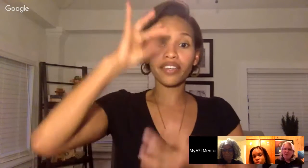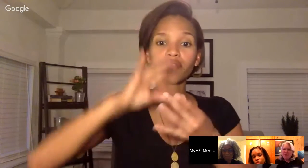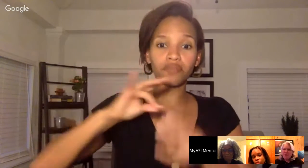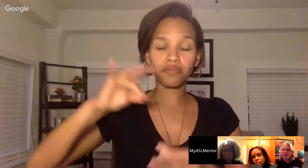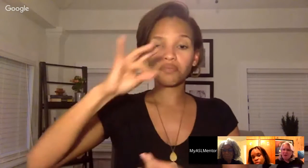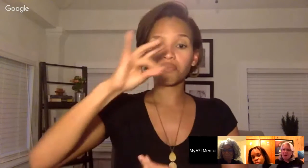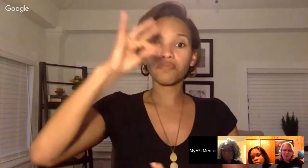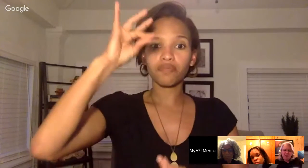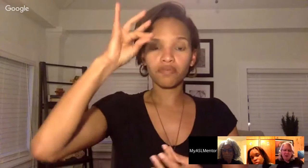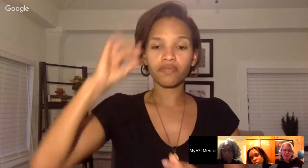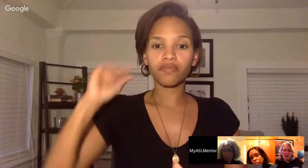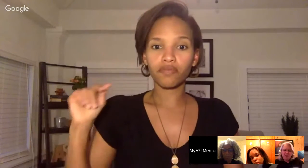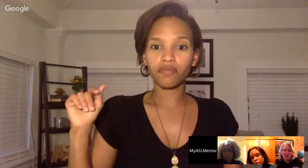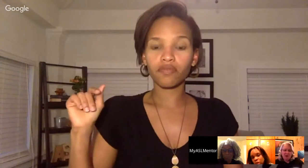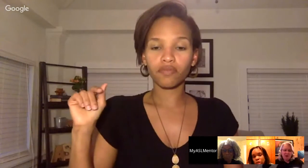Spirituality.